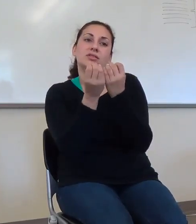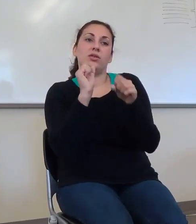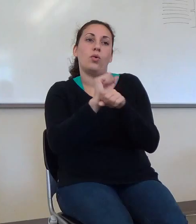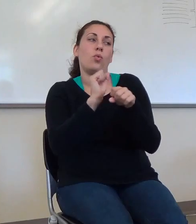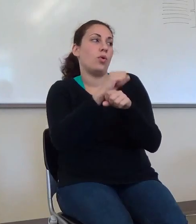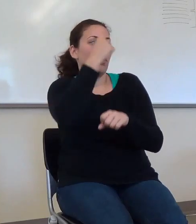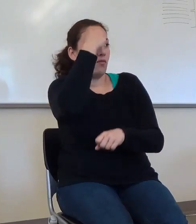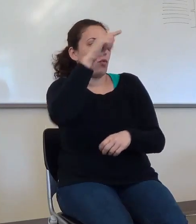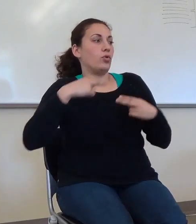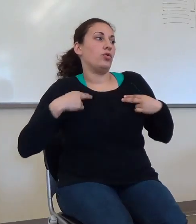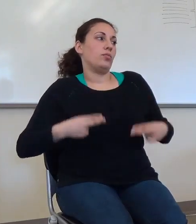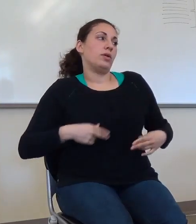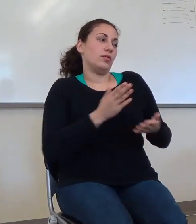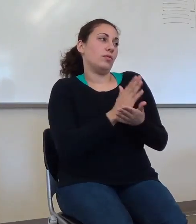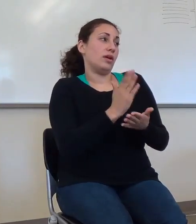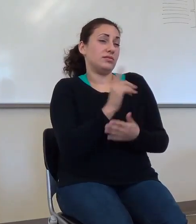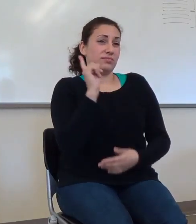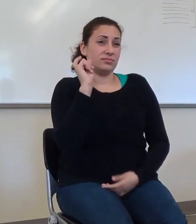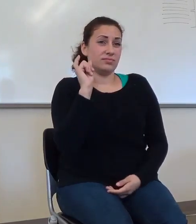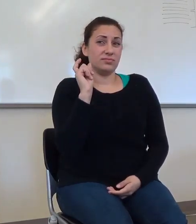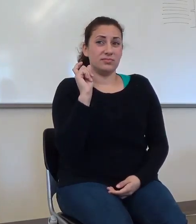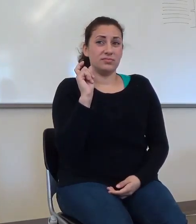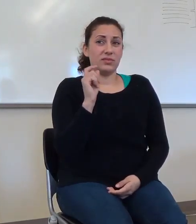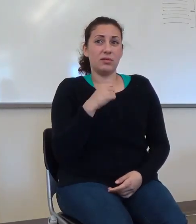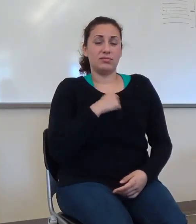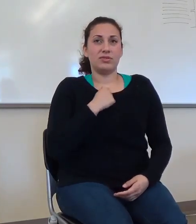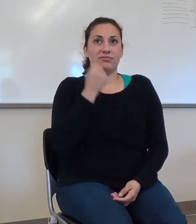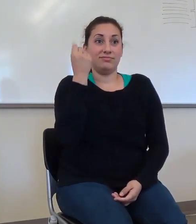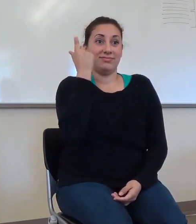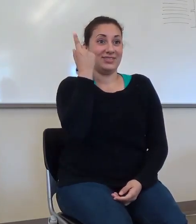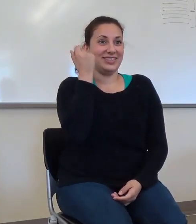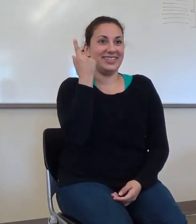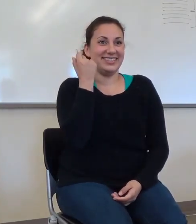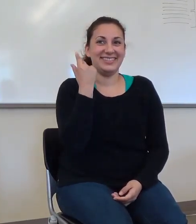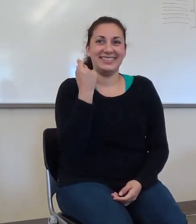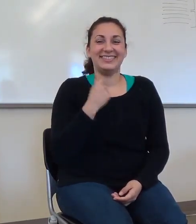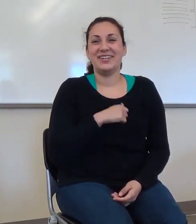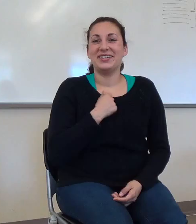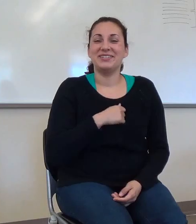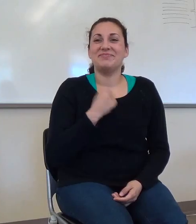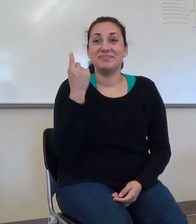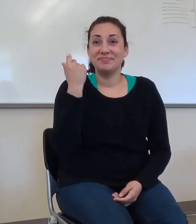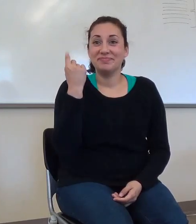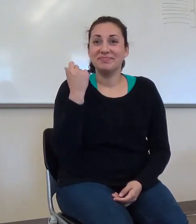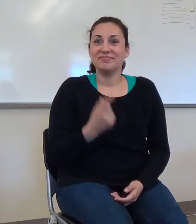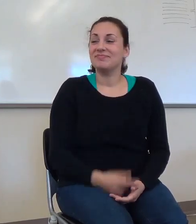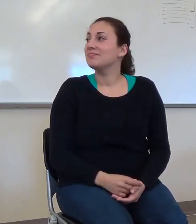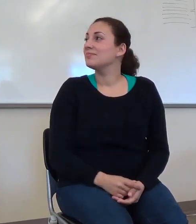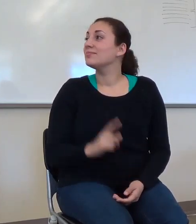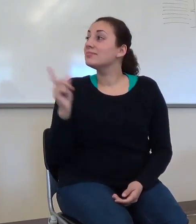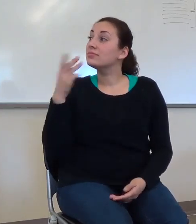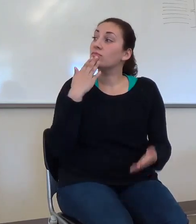rights. Does that make sense? So this is a good guess, but a better